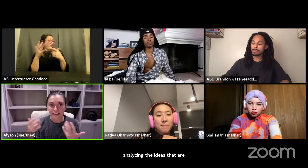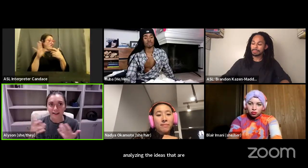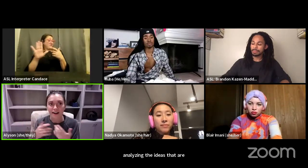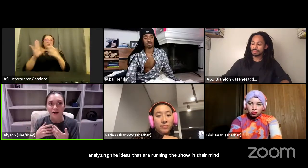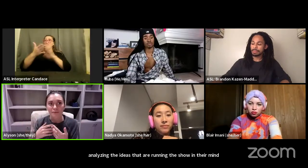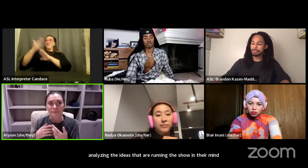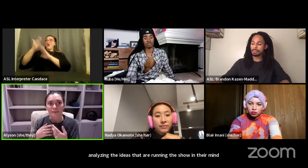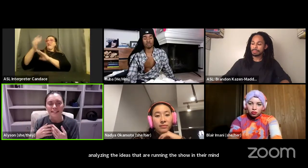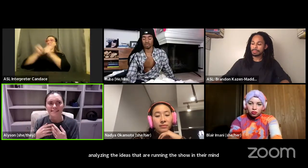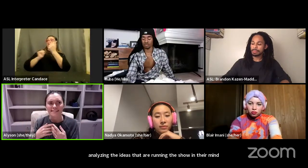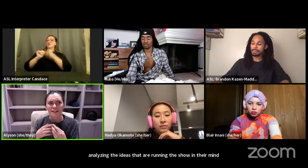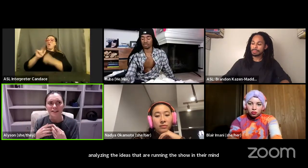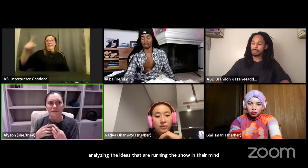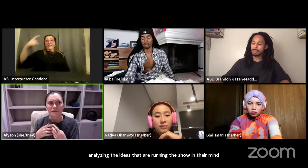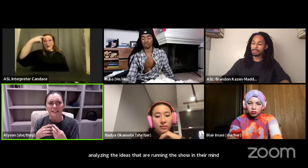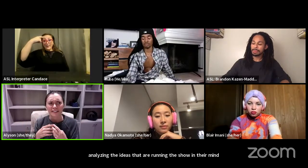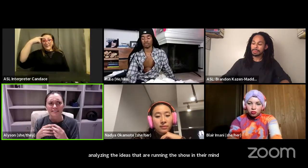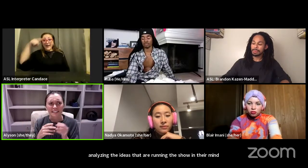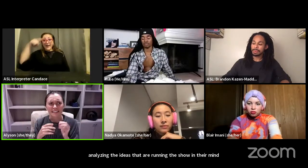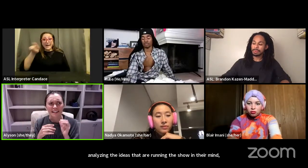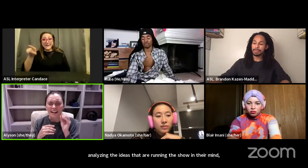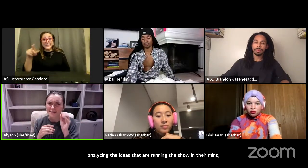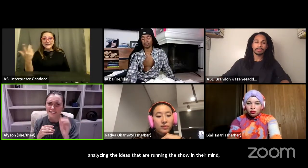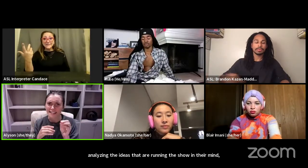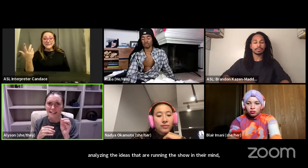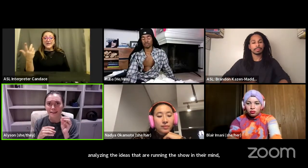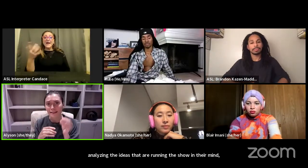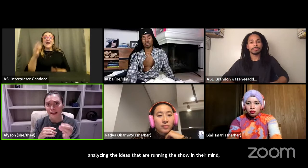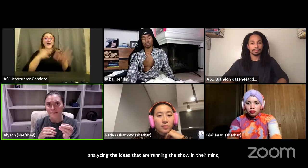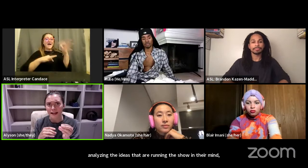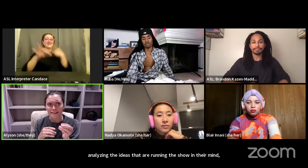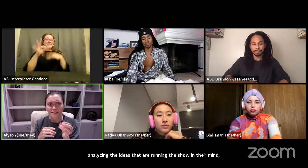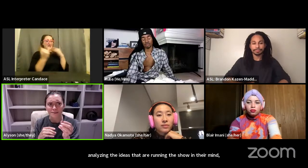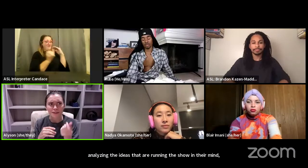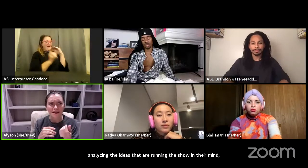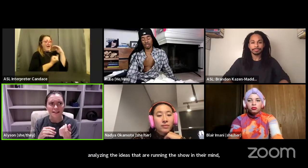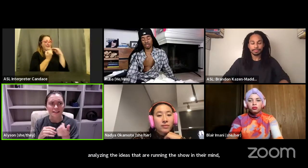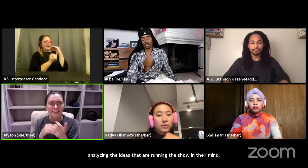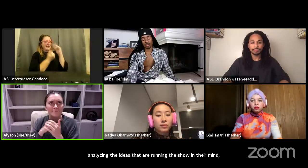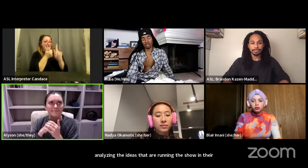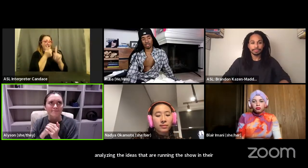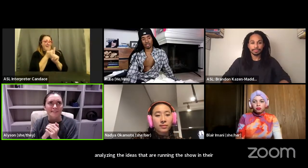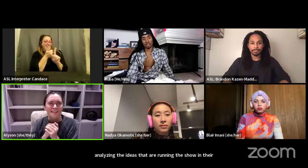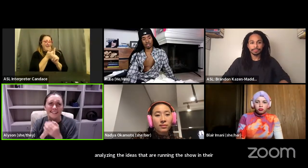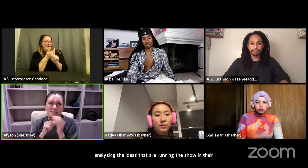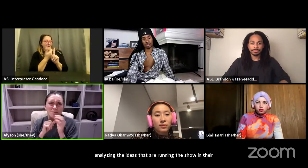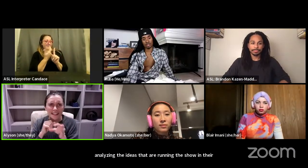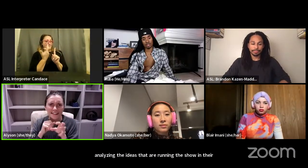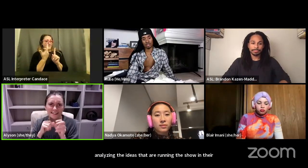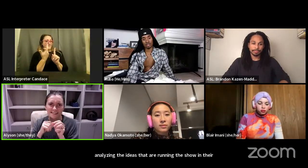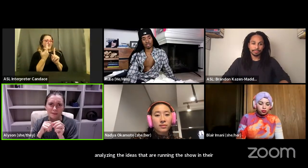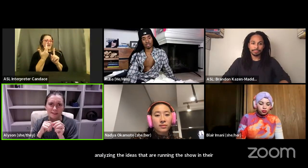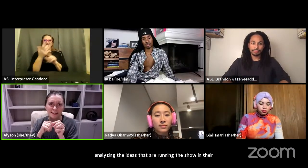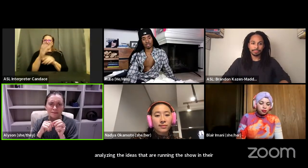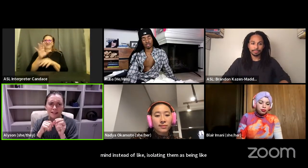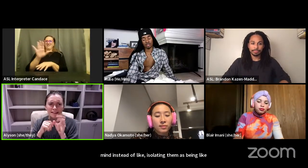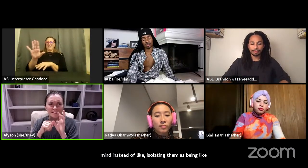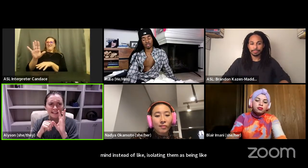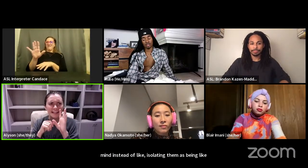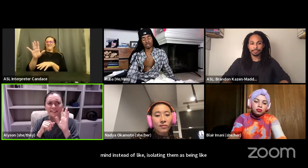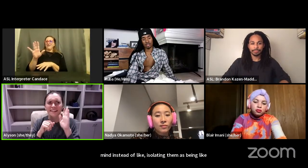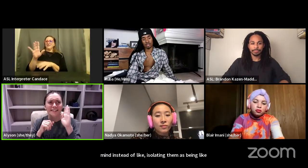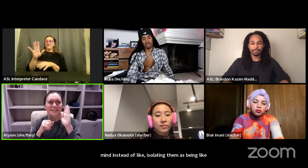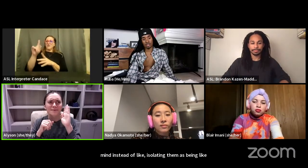mind, instead of like isolating them as being like speaking to something